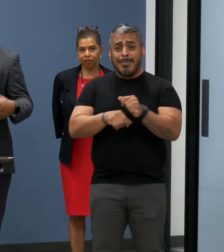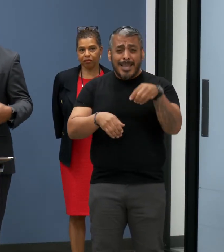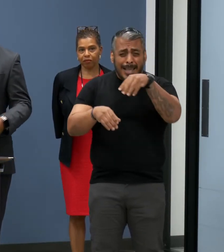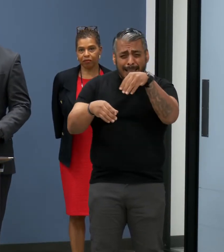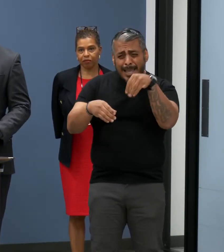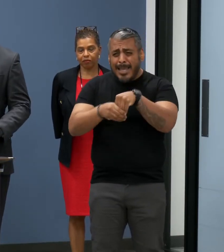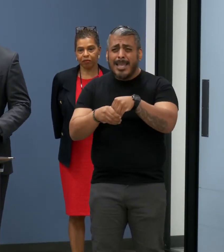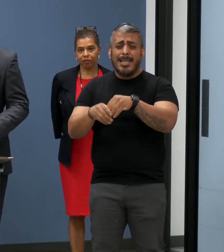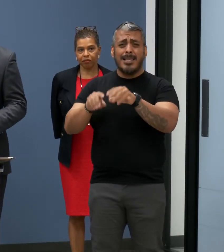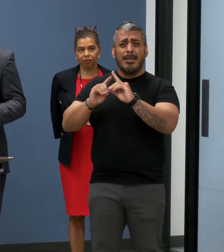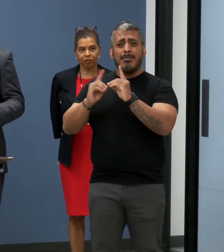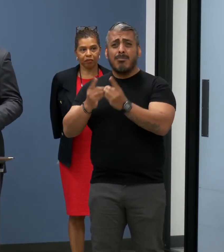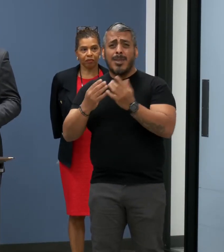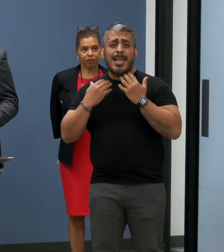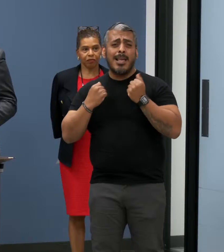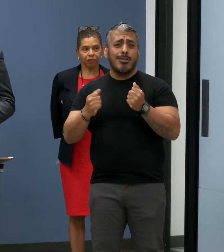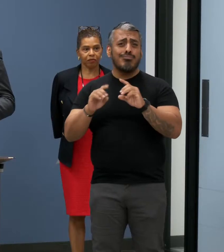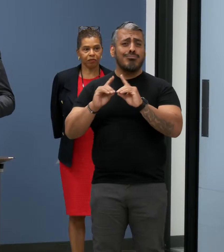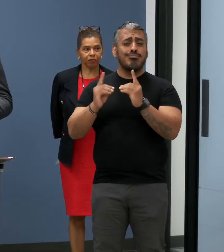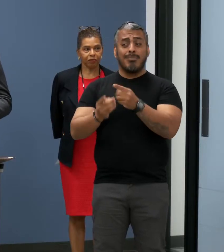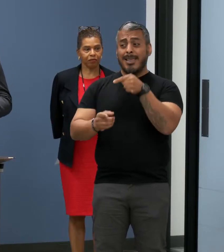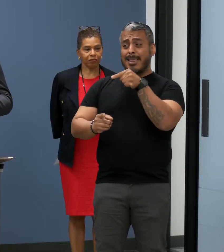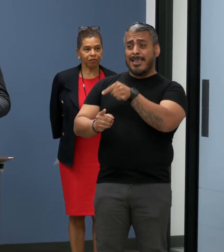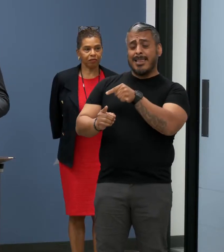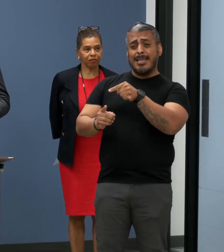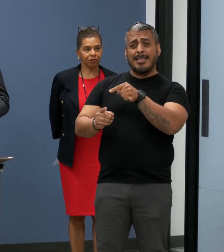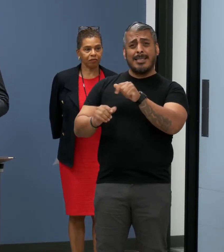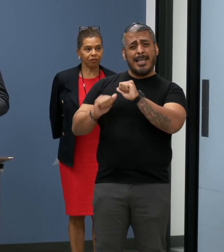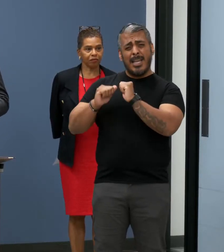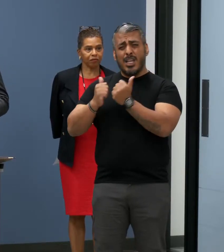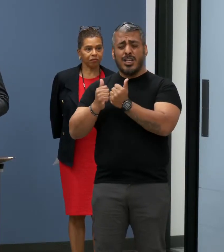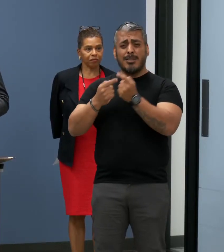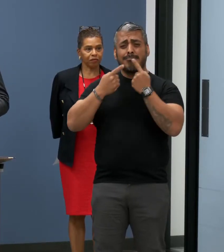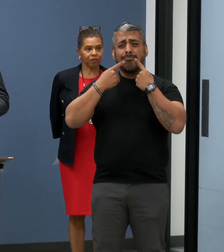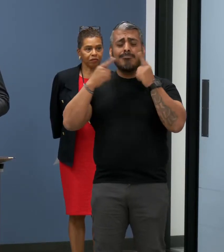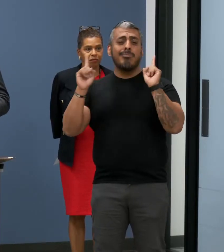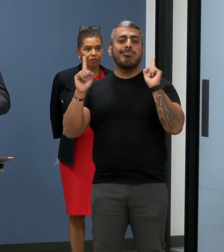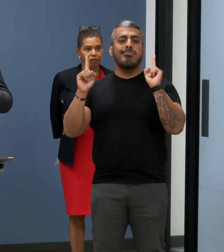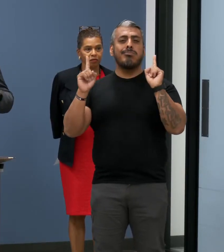department, within the health department. This agency was able to achieve